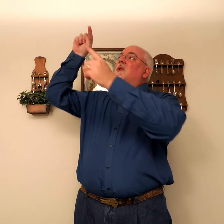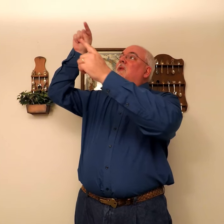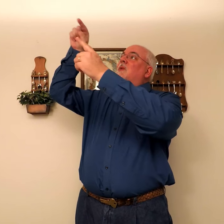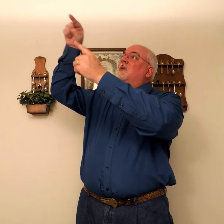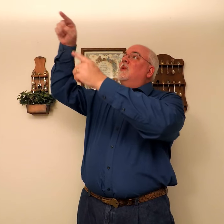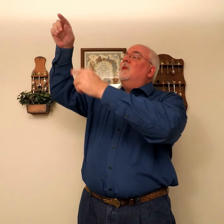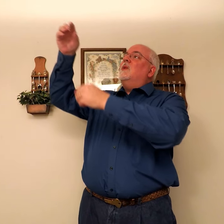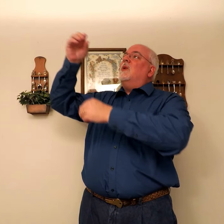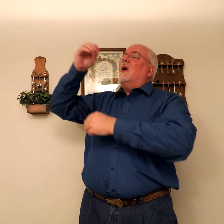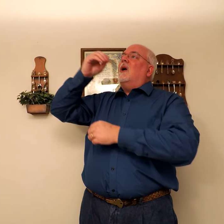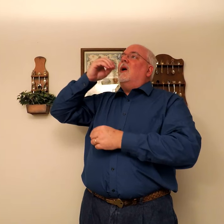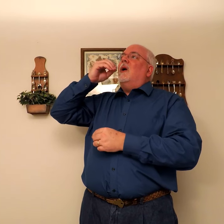to a